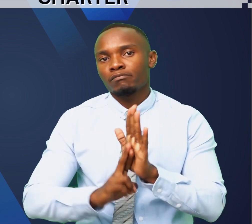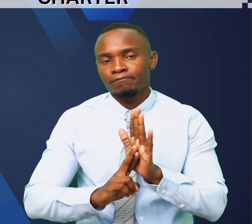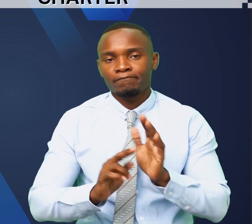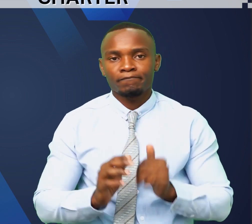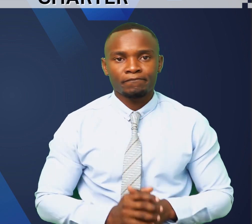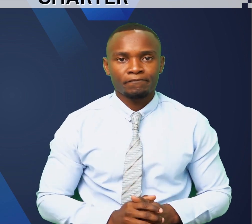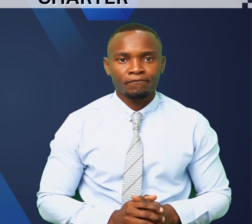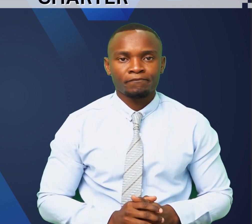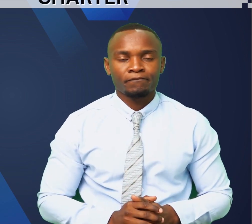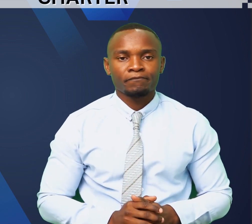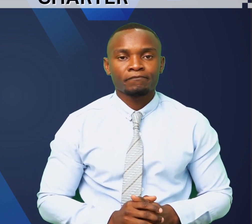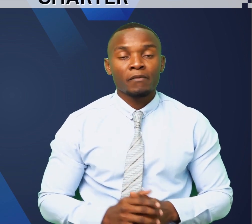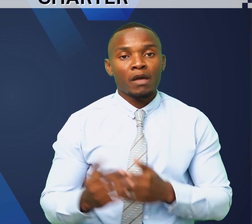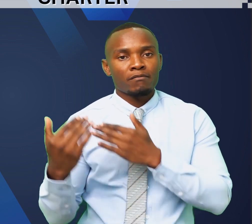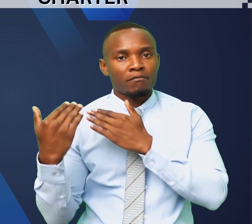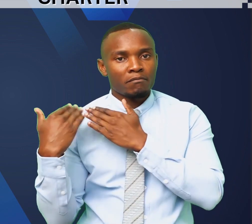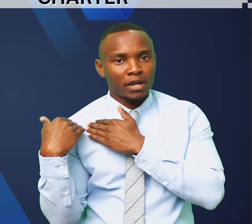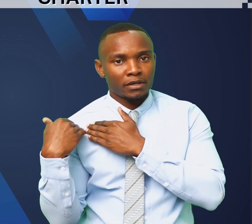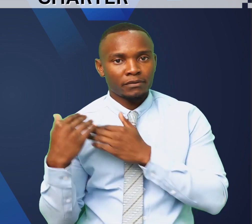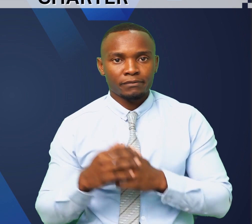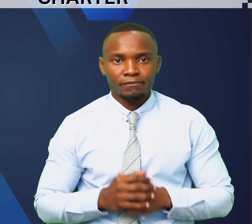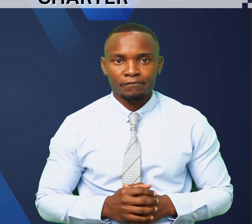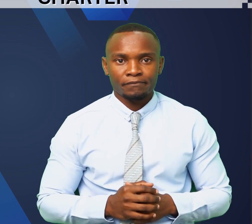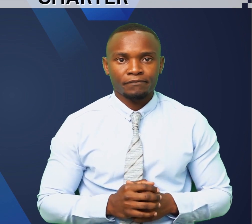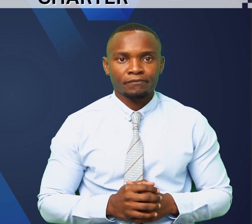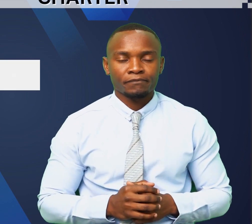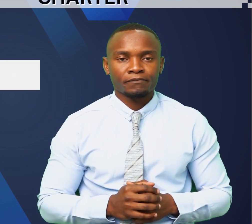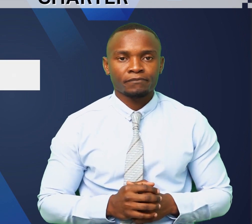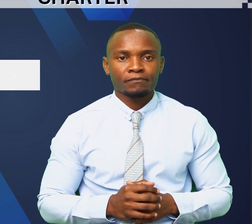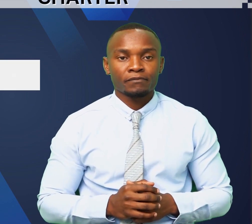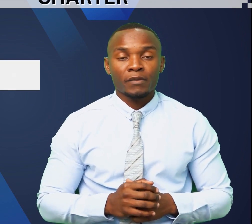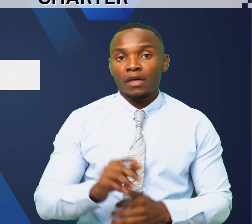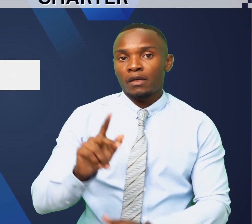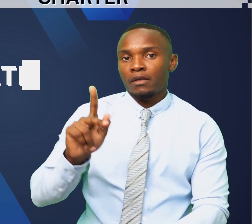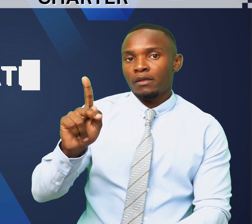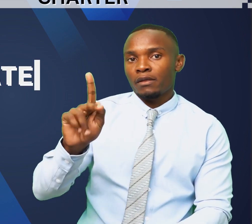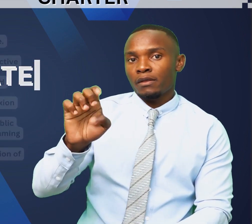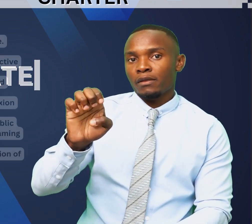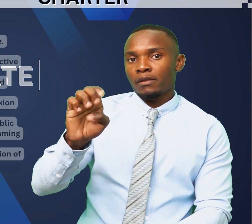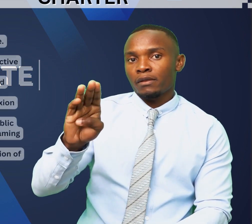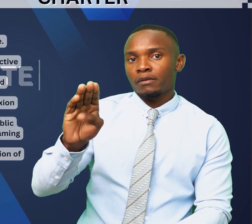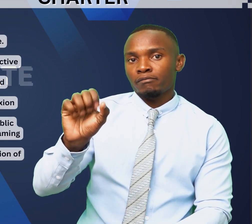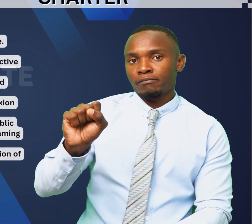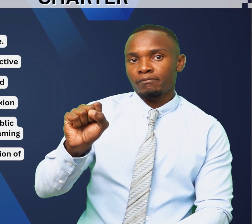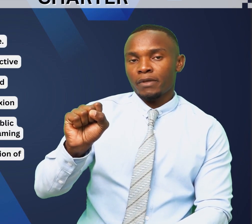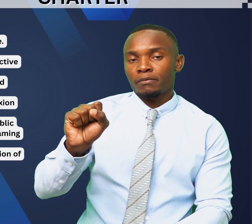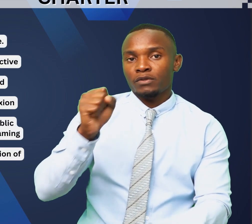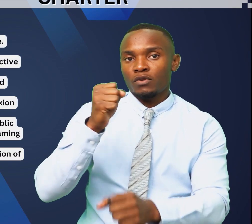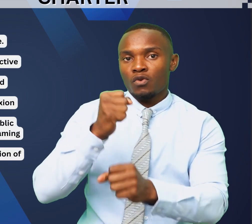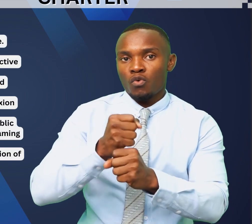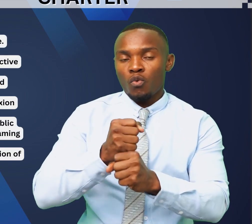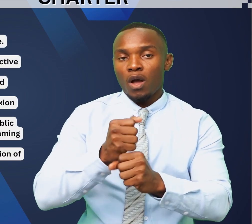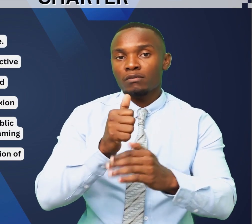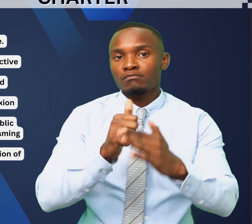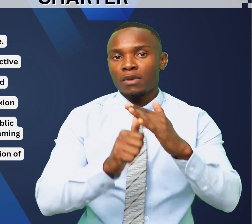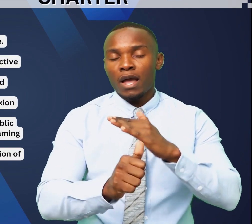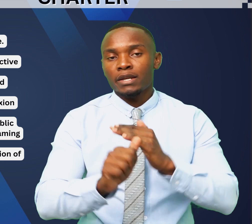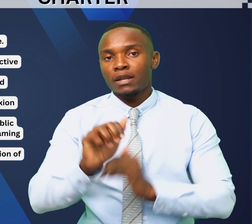regulations. Mandate. The functions of KEBS as mandated by the Standards Act